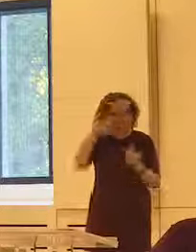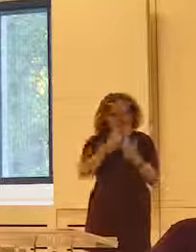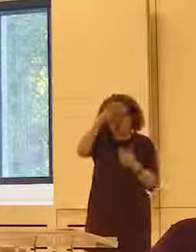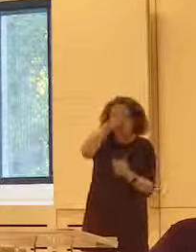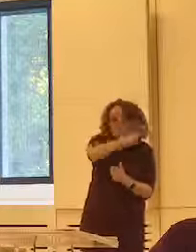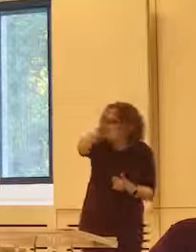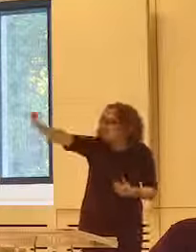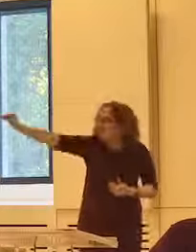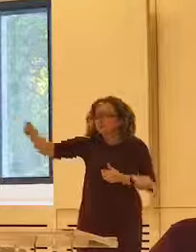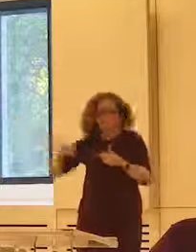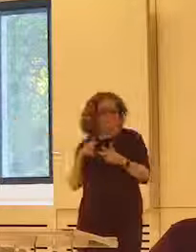how do I know